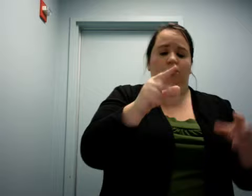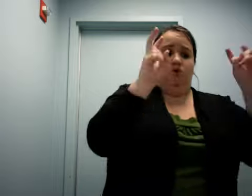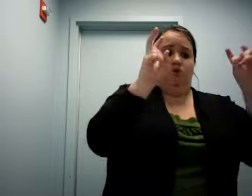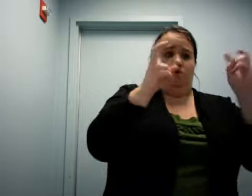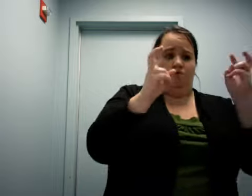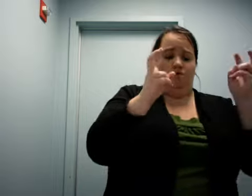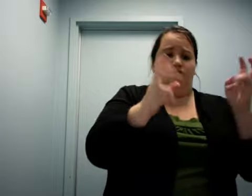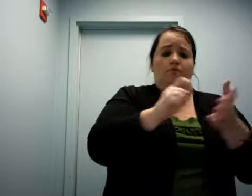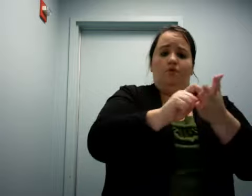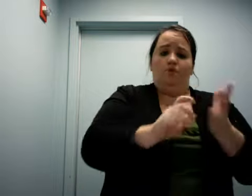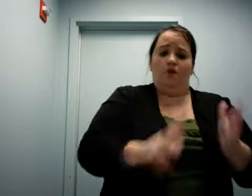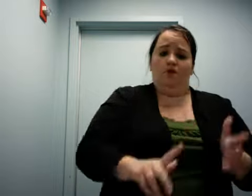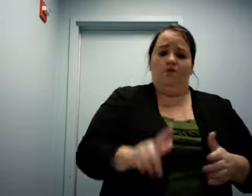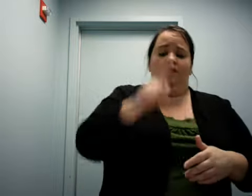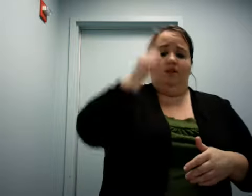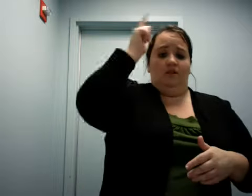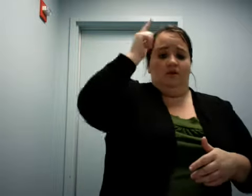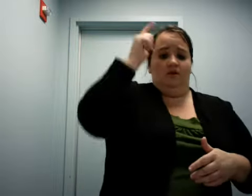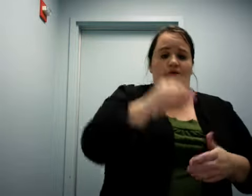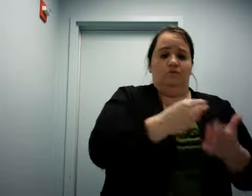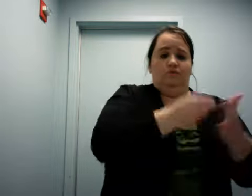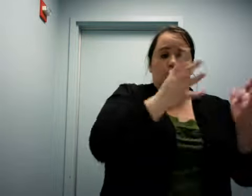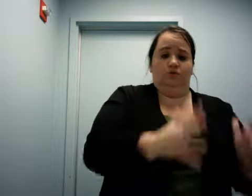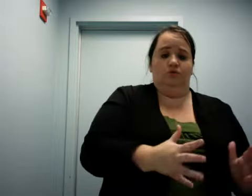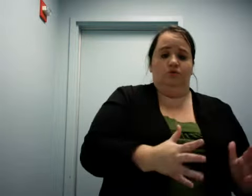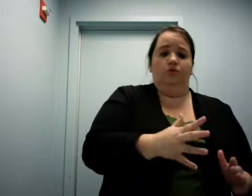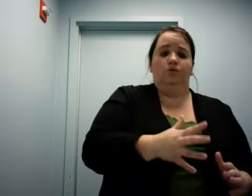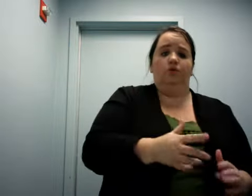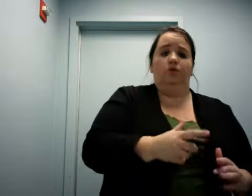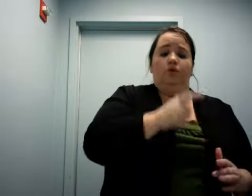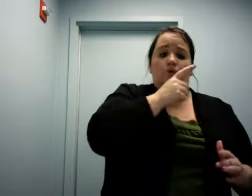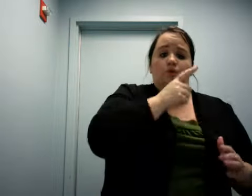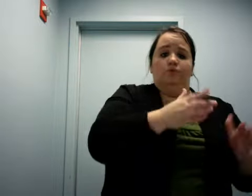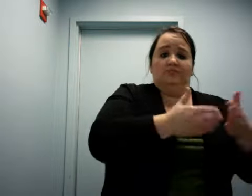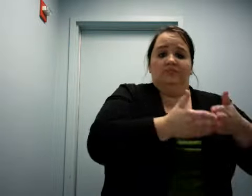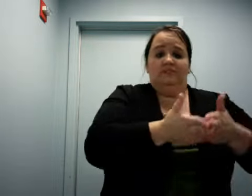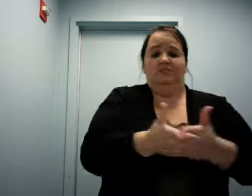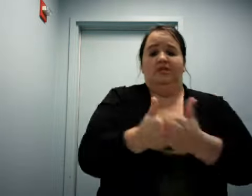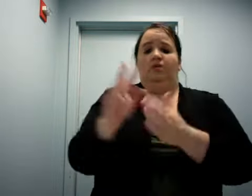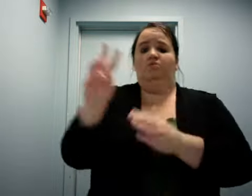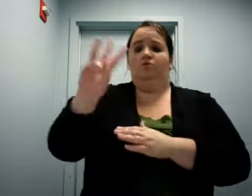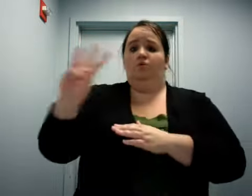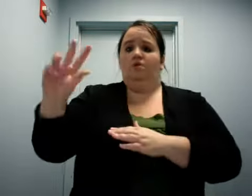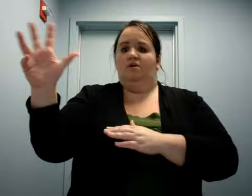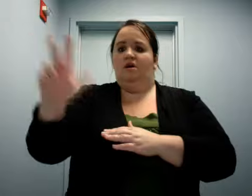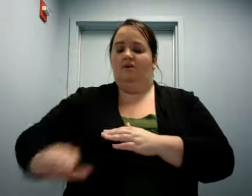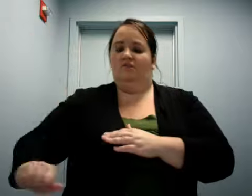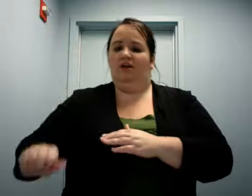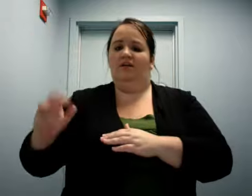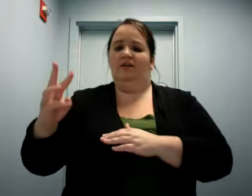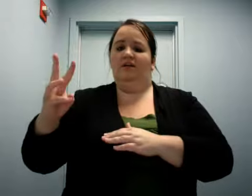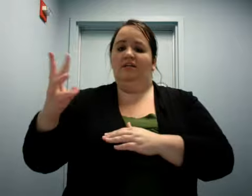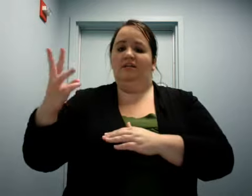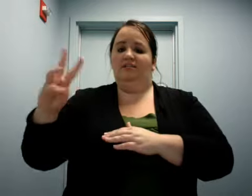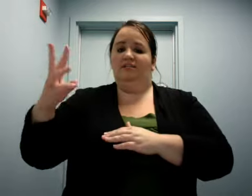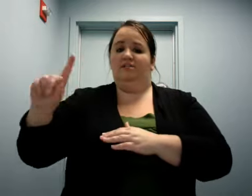called John Locke who sailed to West Africa in 1561 and kept a fascinating account of his voyage.